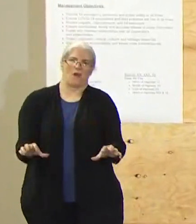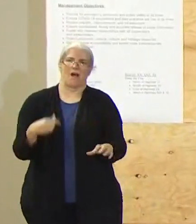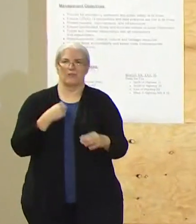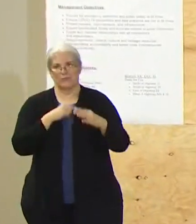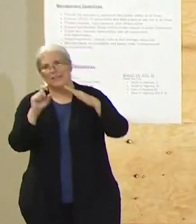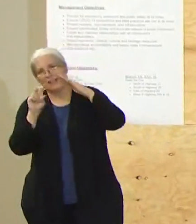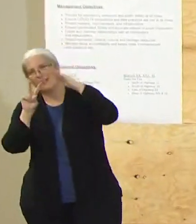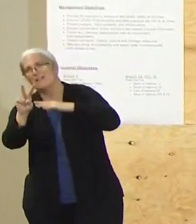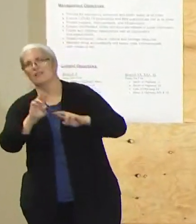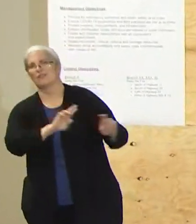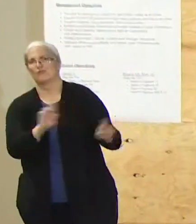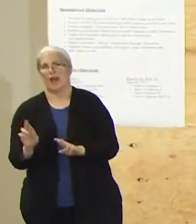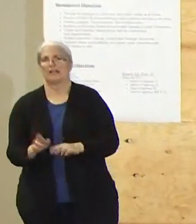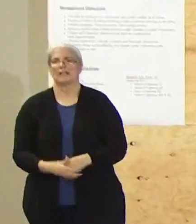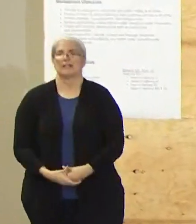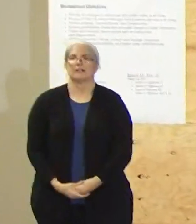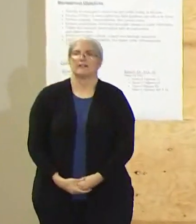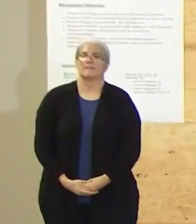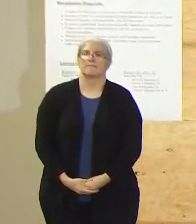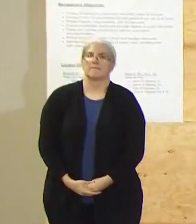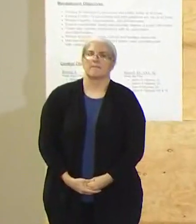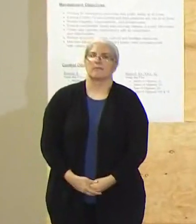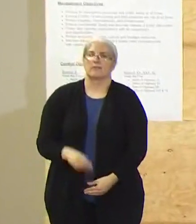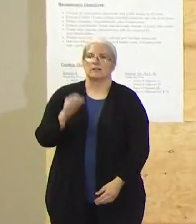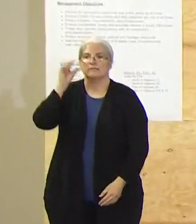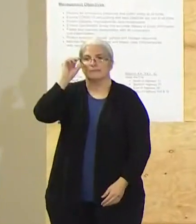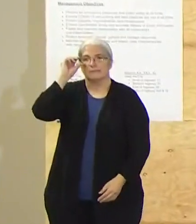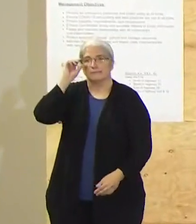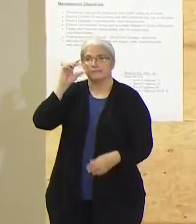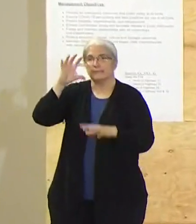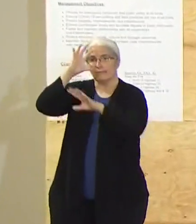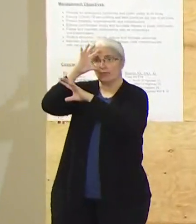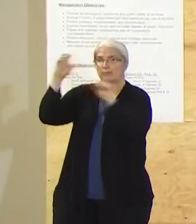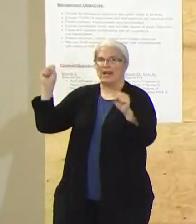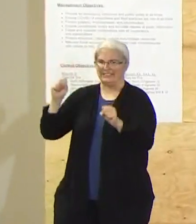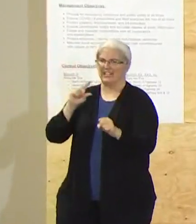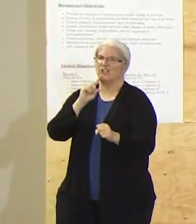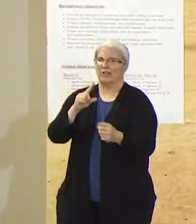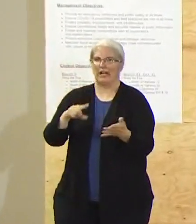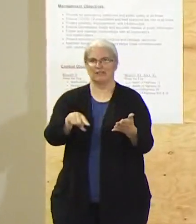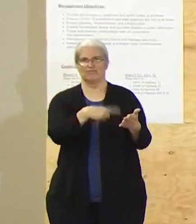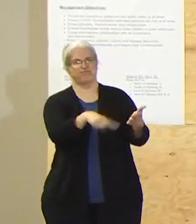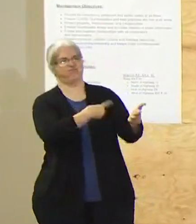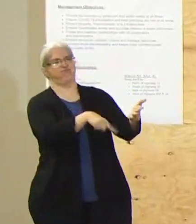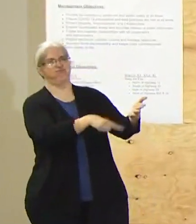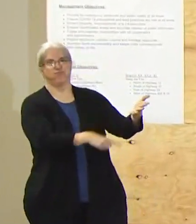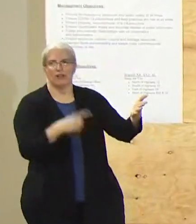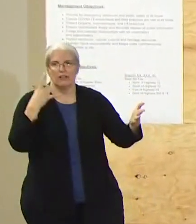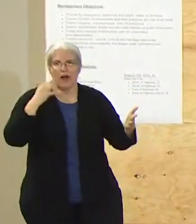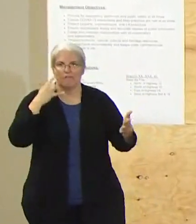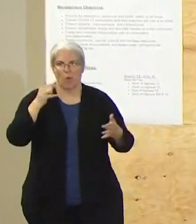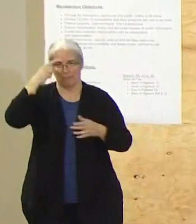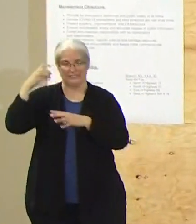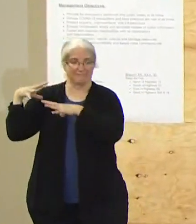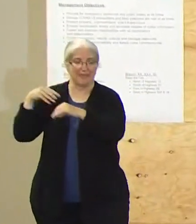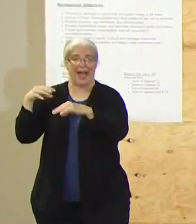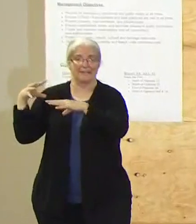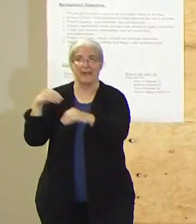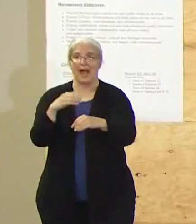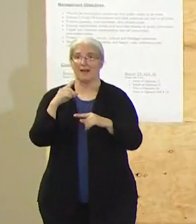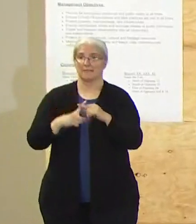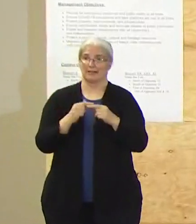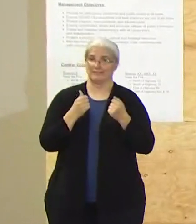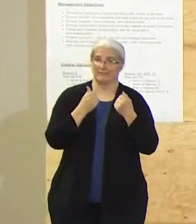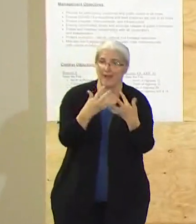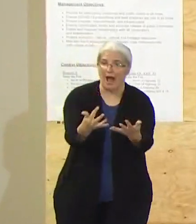both for the rolling blackouts as well as for forest management related to the fires. You pushed back against that last night in your address at the DNC,